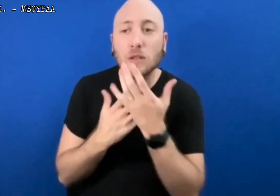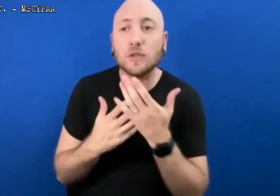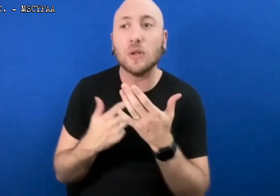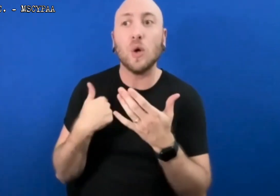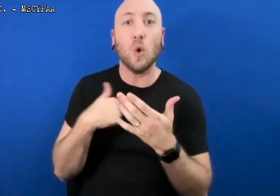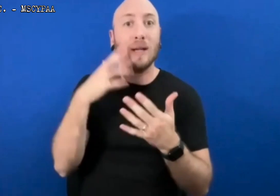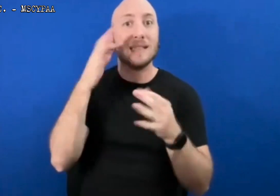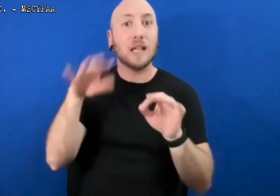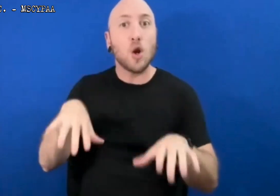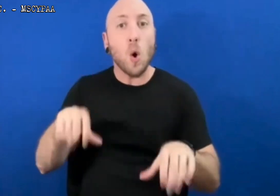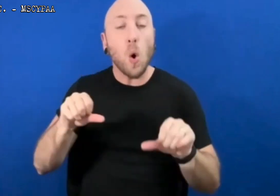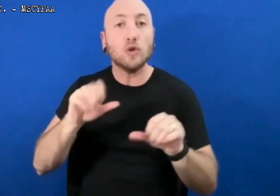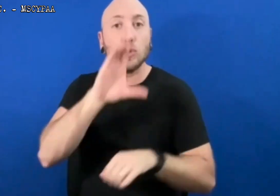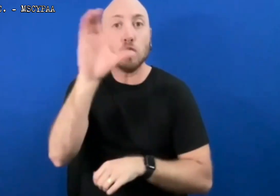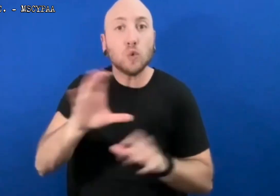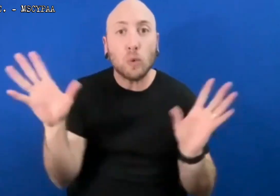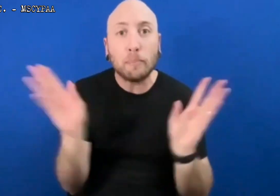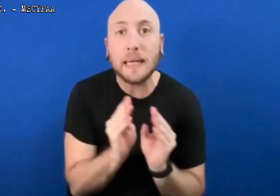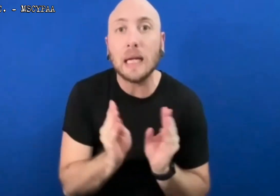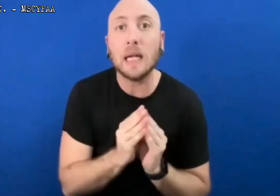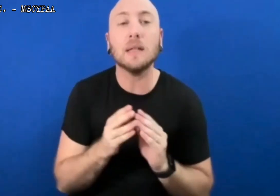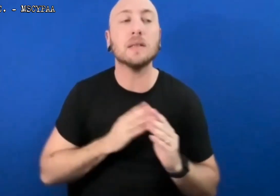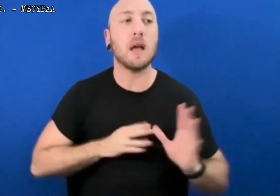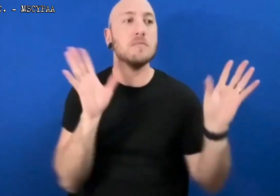to stay on host for MSCYPAA, and